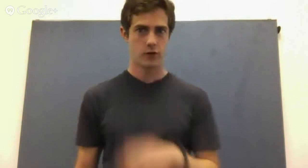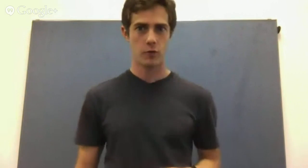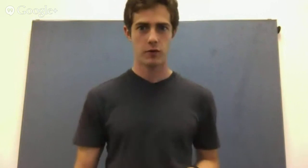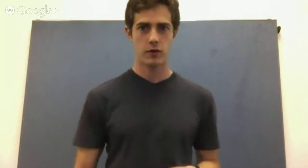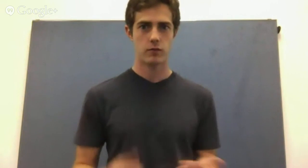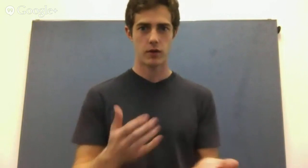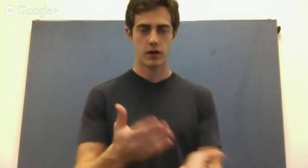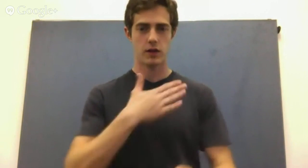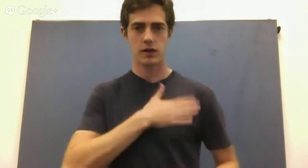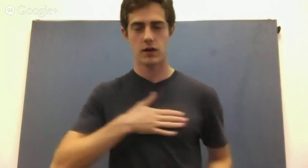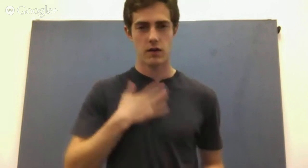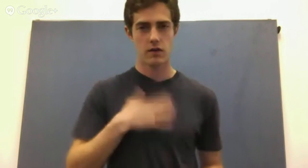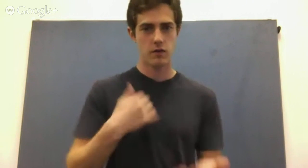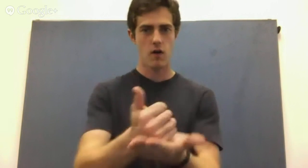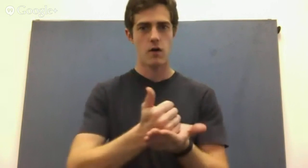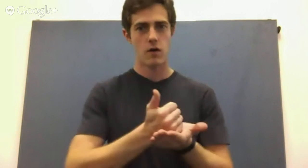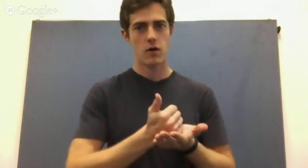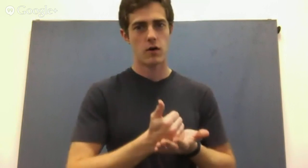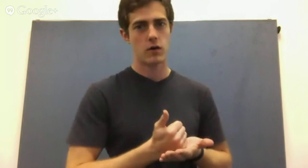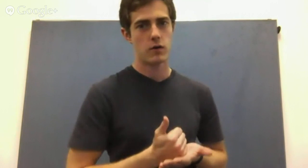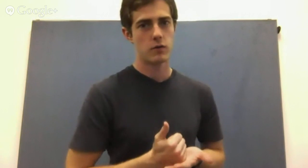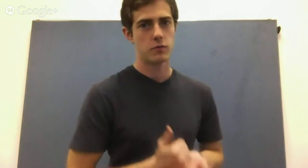me the way of hope.